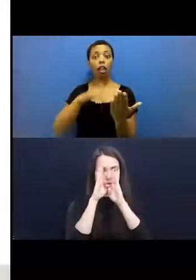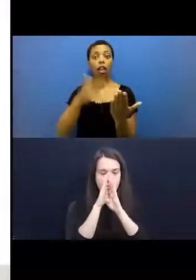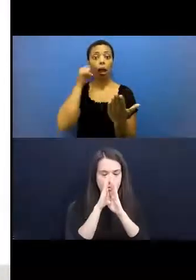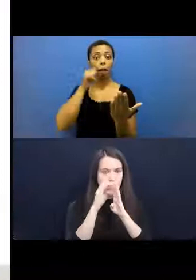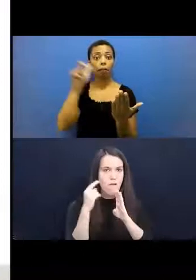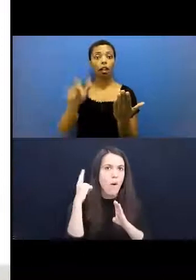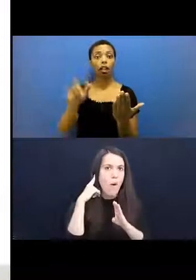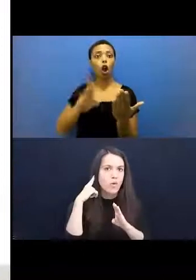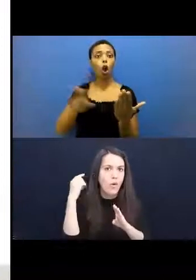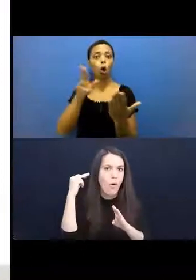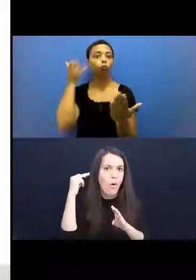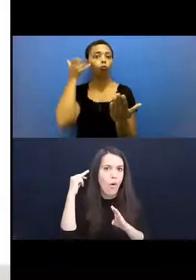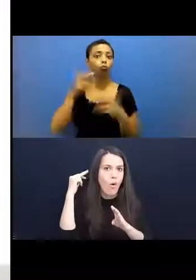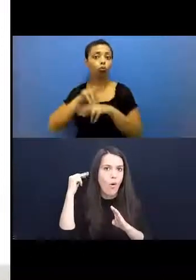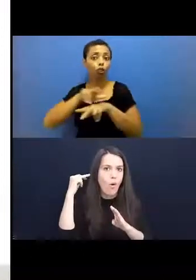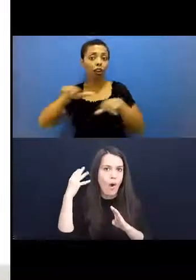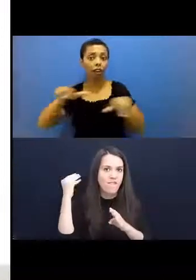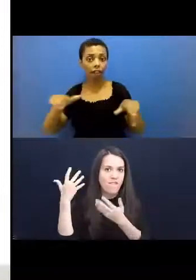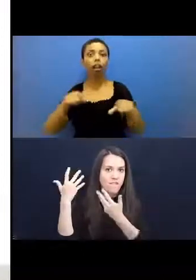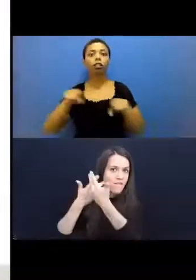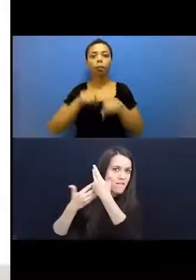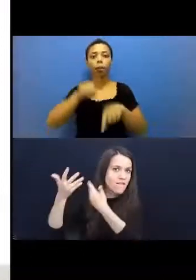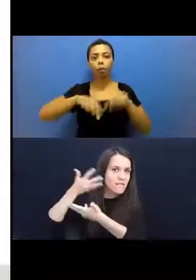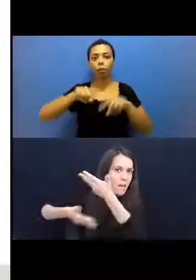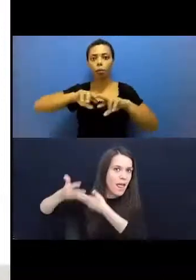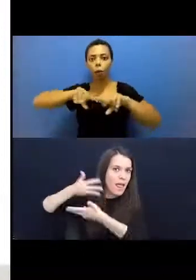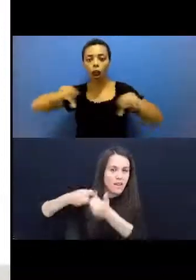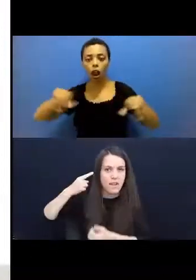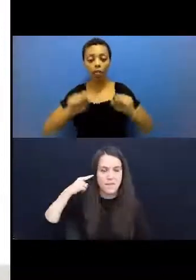options being shown on the screen.